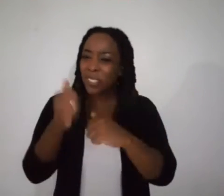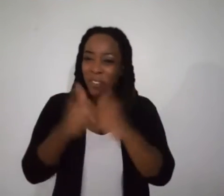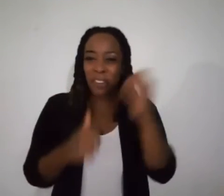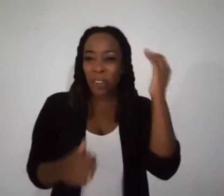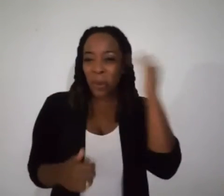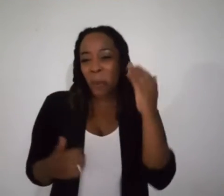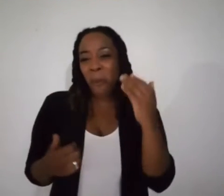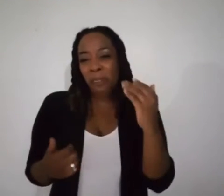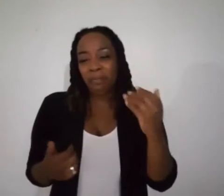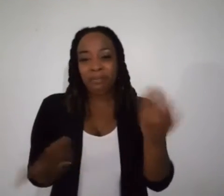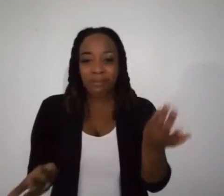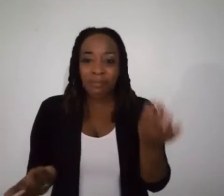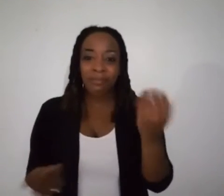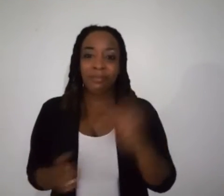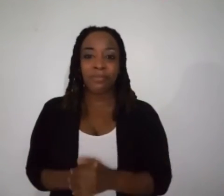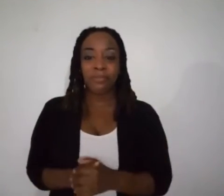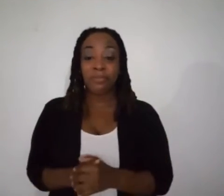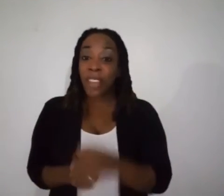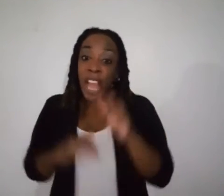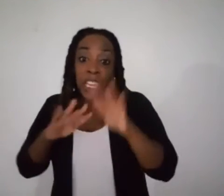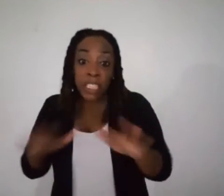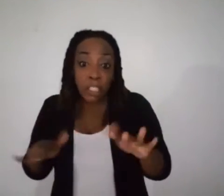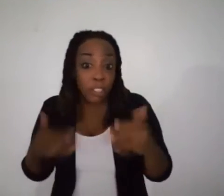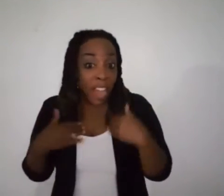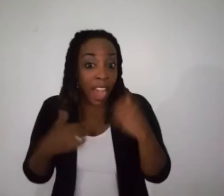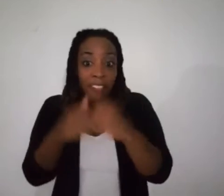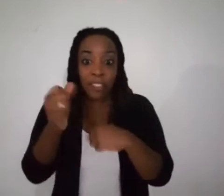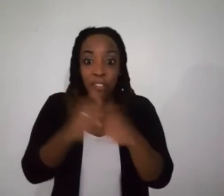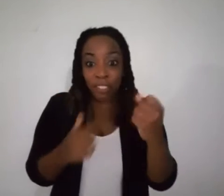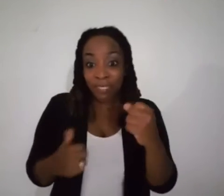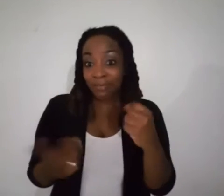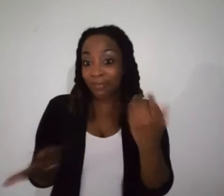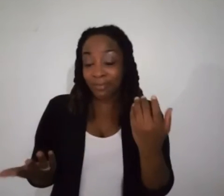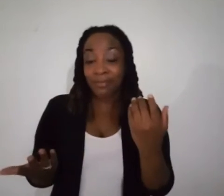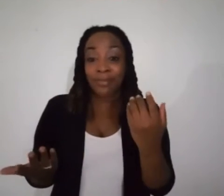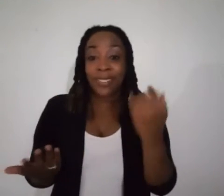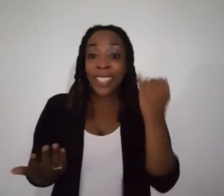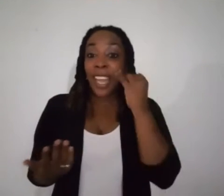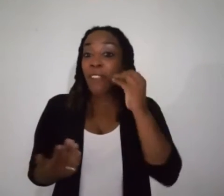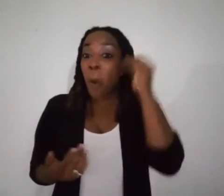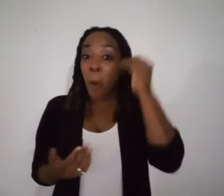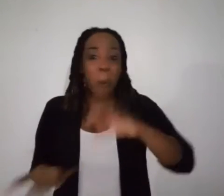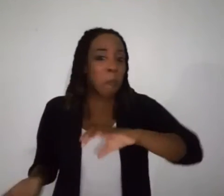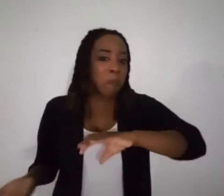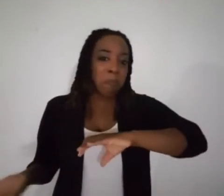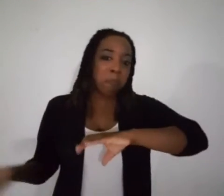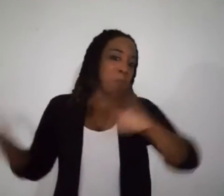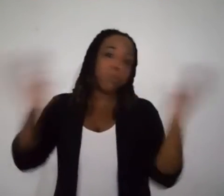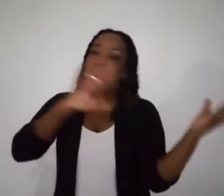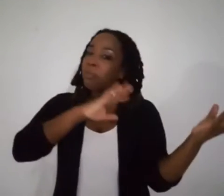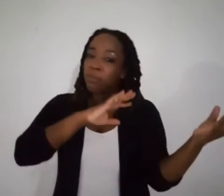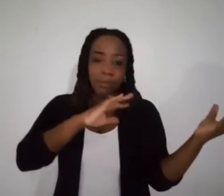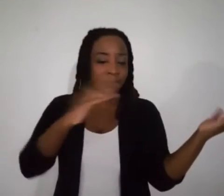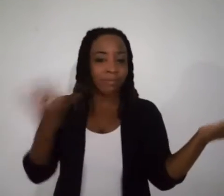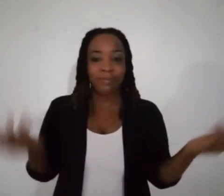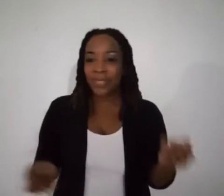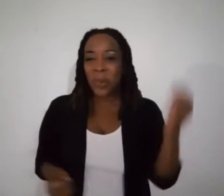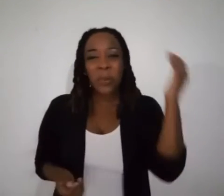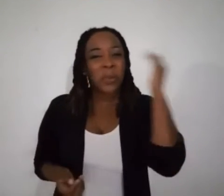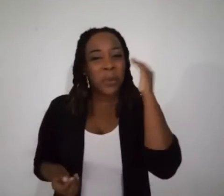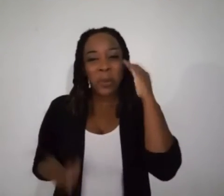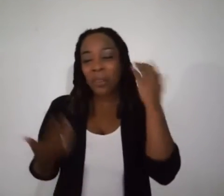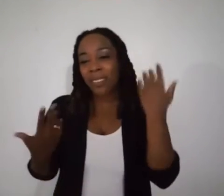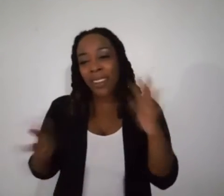structure. Even if your home was very chaotic, many of our homes are chaotic. We know things happen that throw us